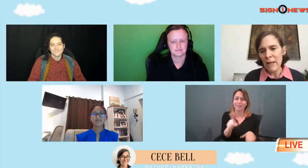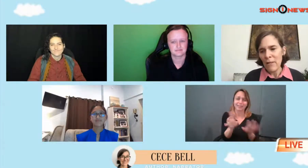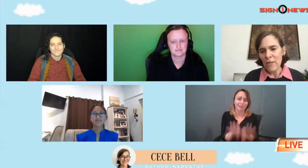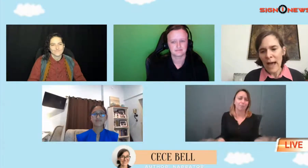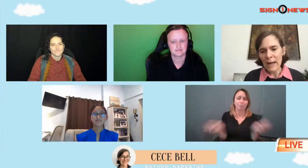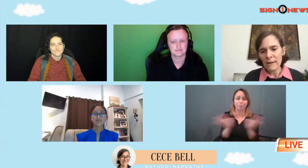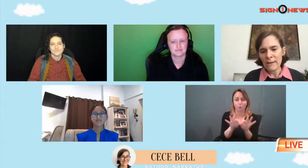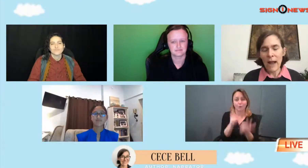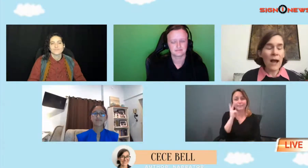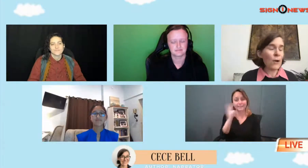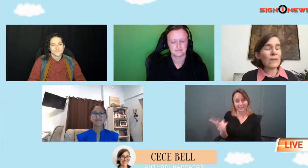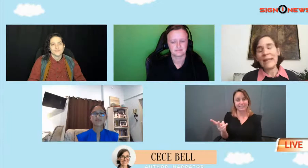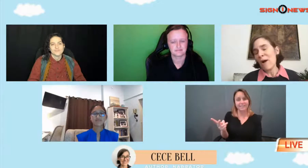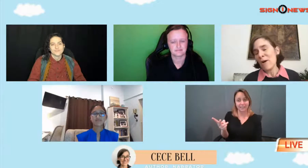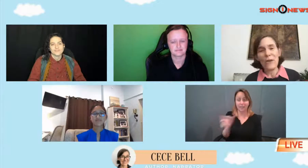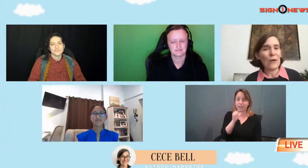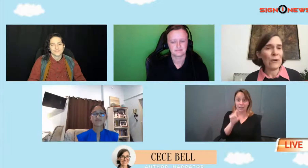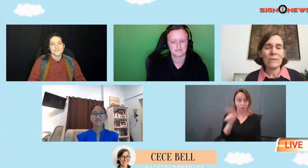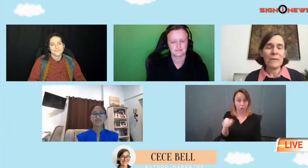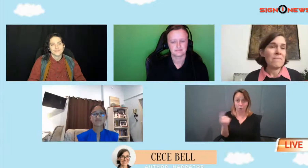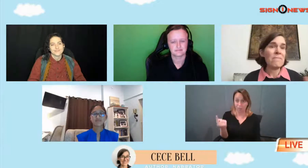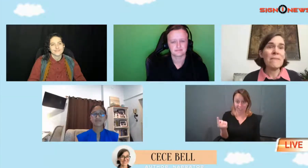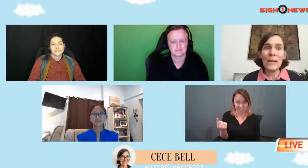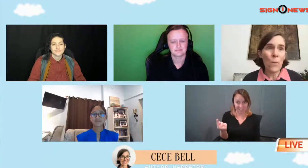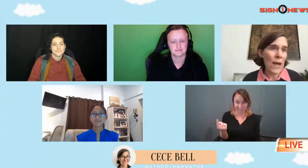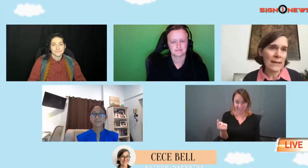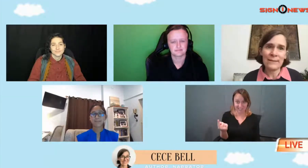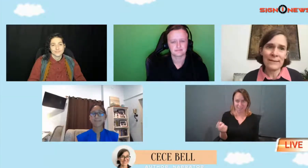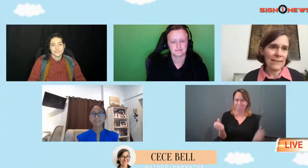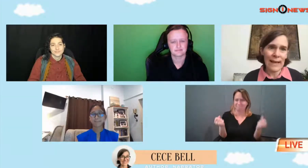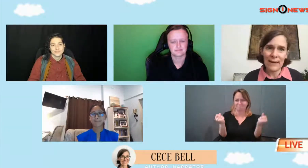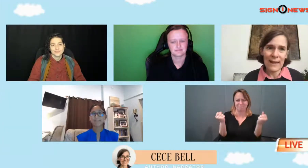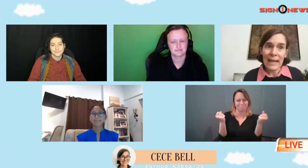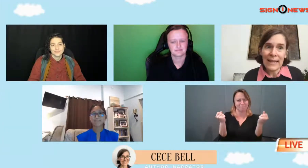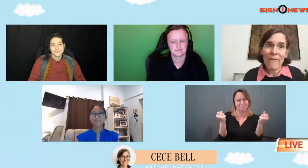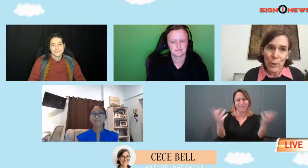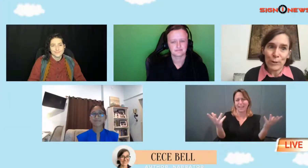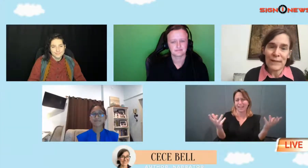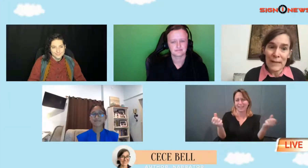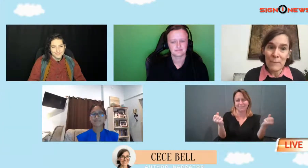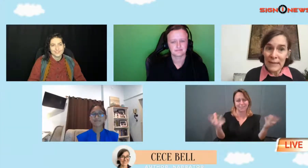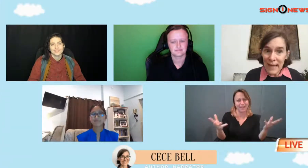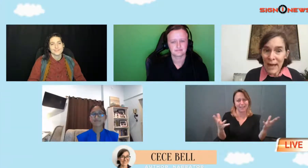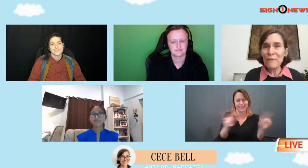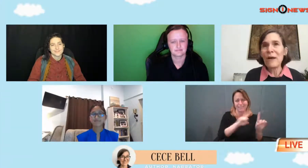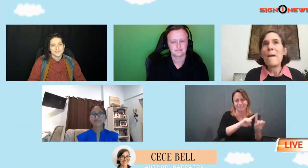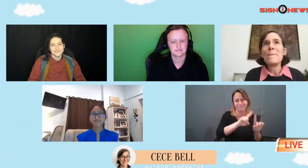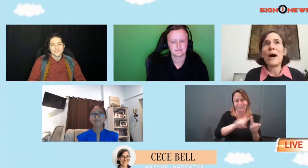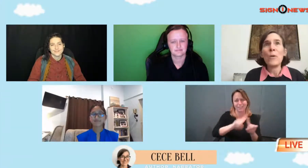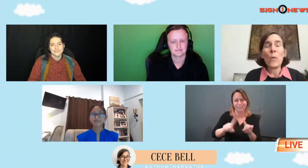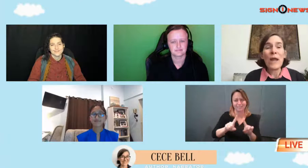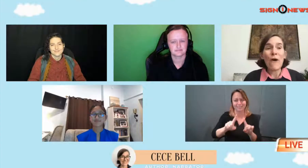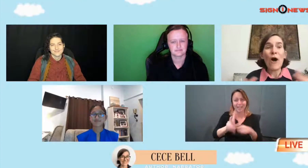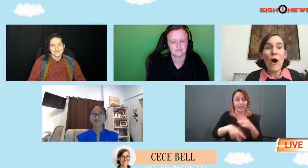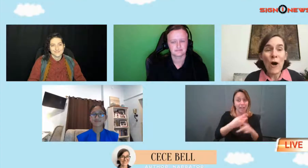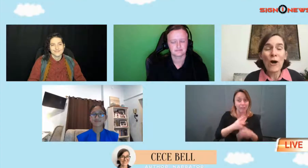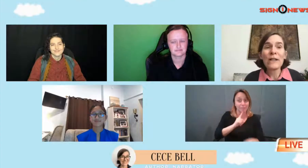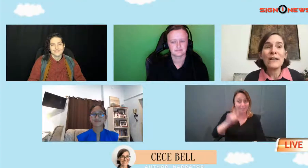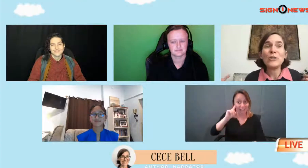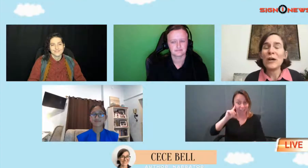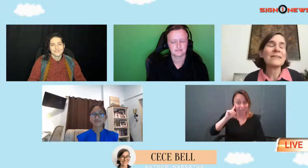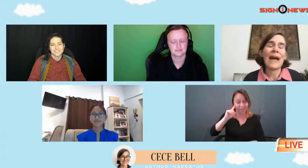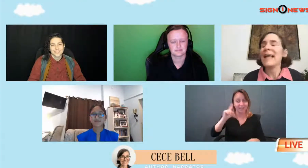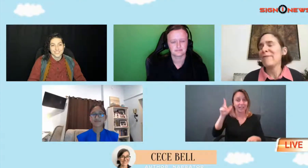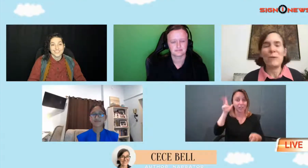see that not only are there many ways that a deaf person can be deaf, but we are